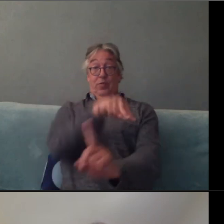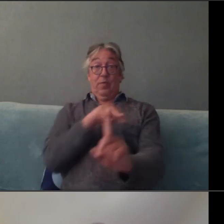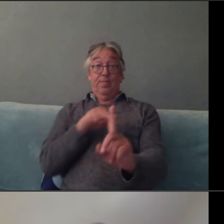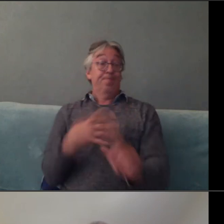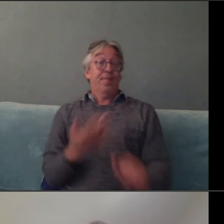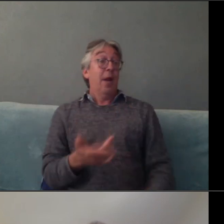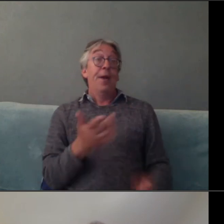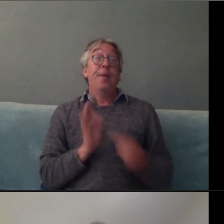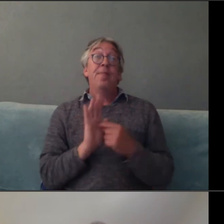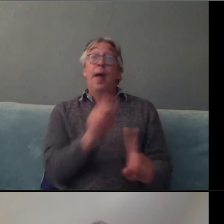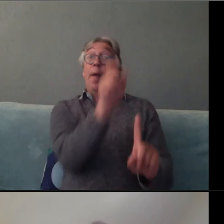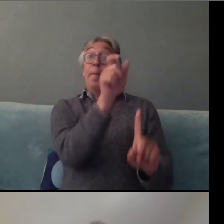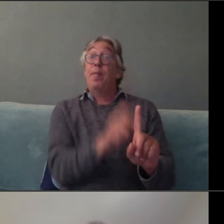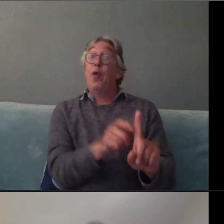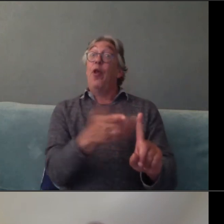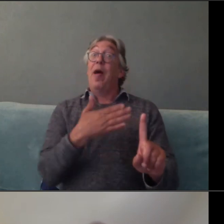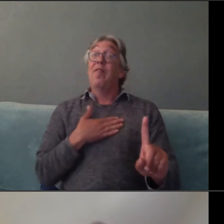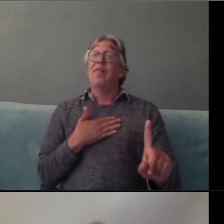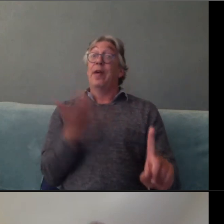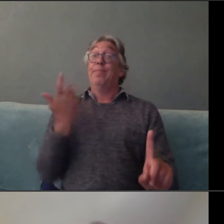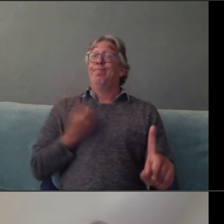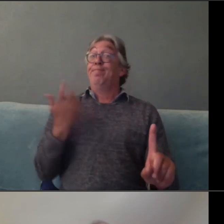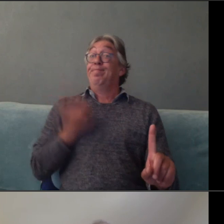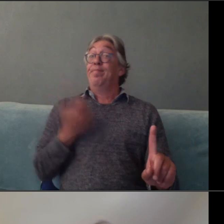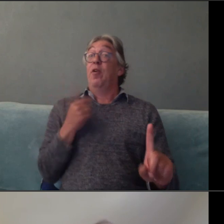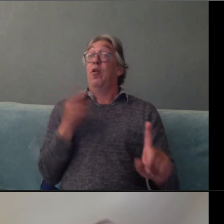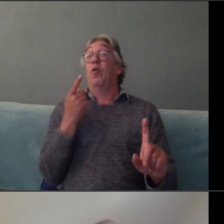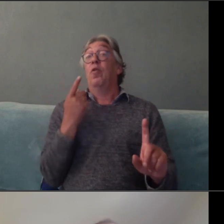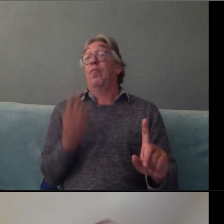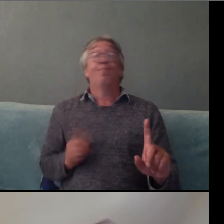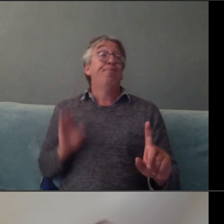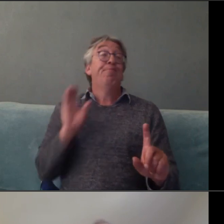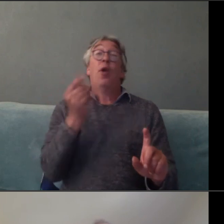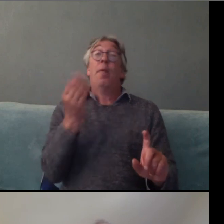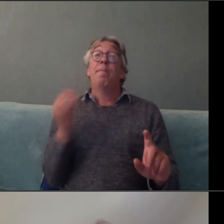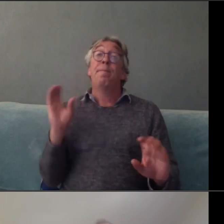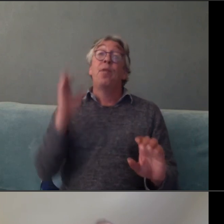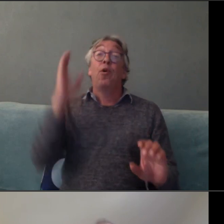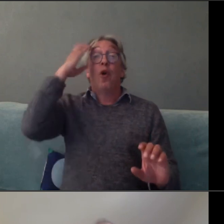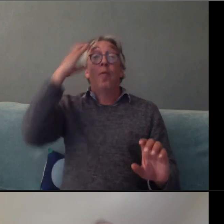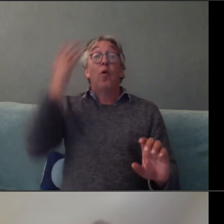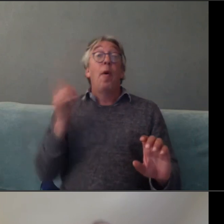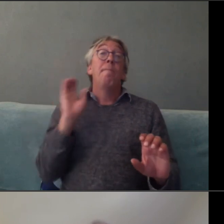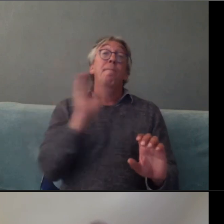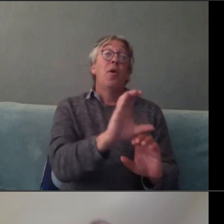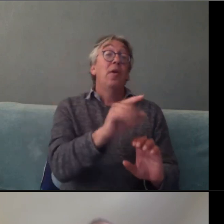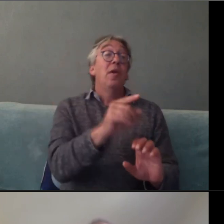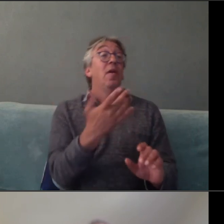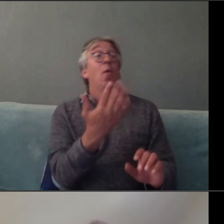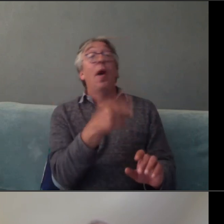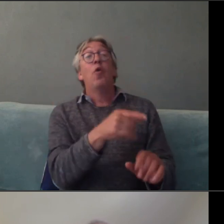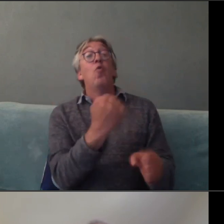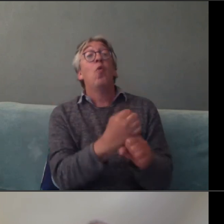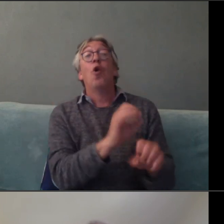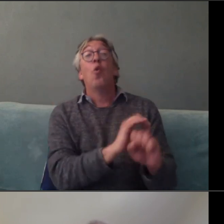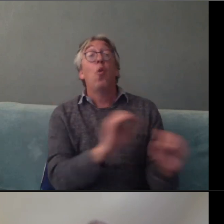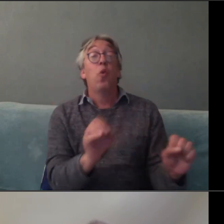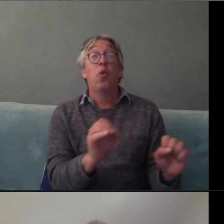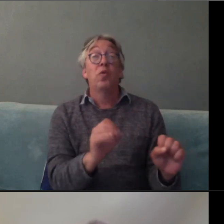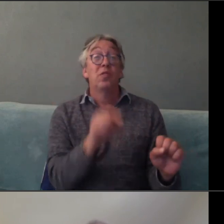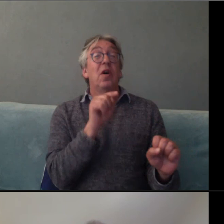cash benefit for additional costs or out of work. Those numbers are a little bit more